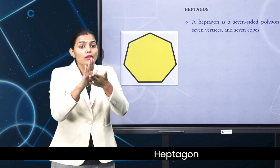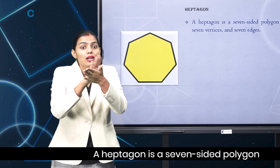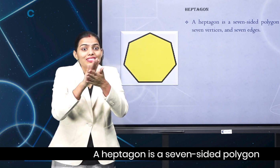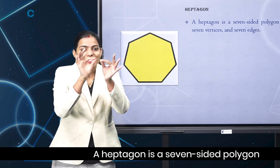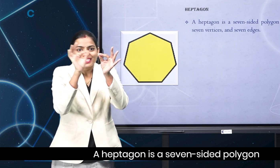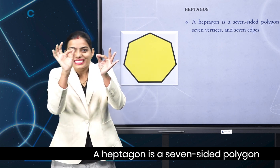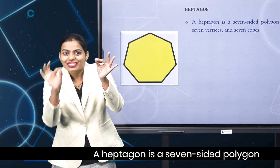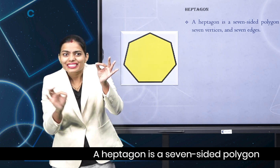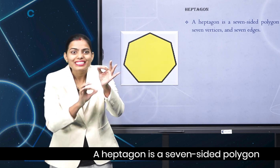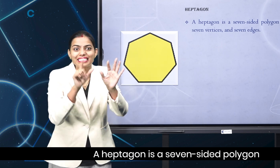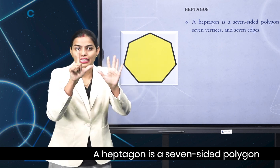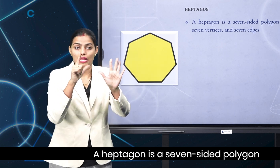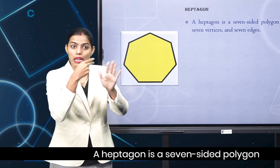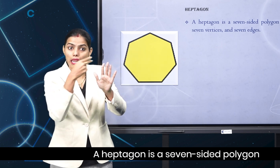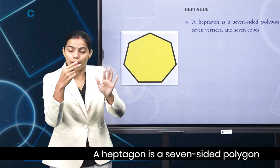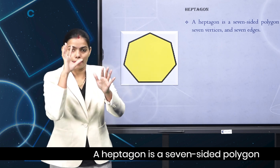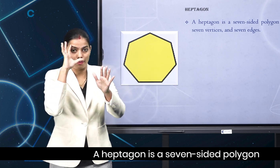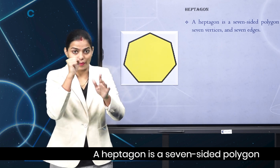A heptagon is a 7-sided polygon